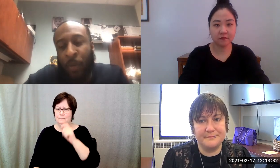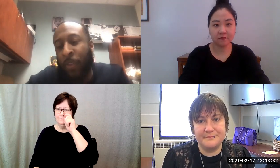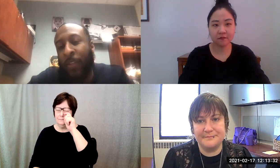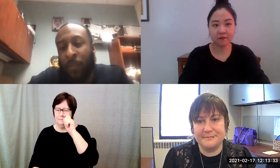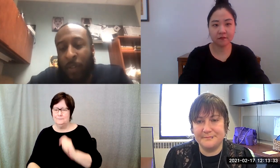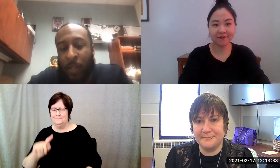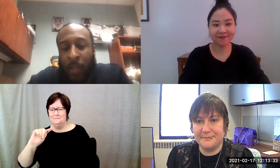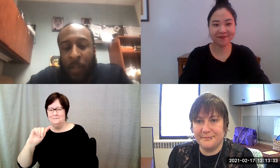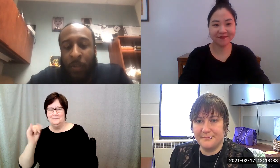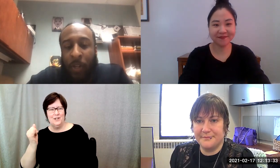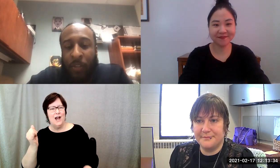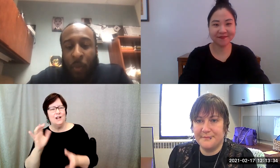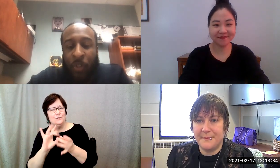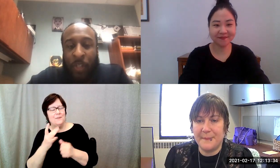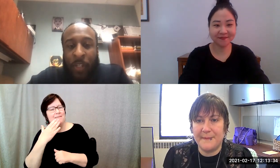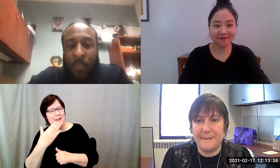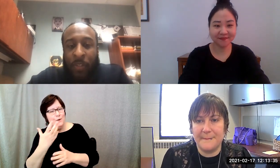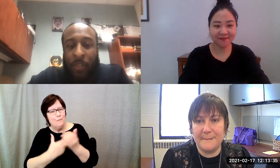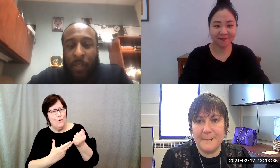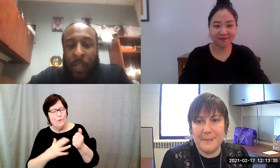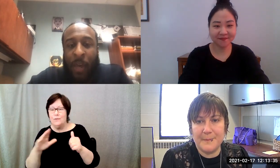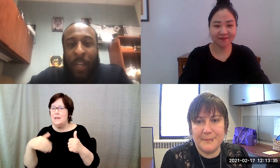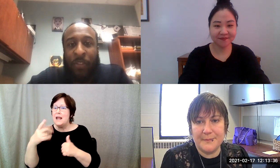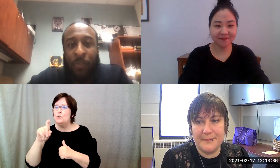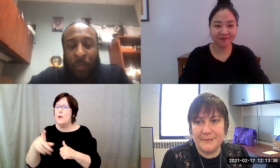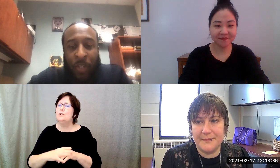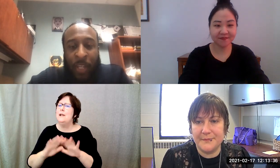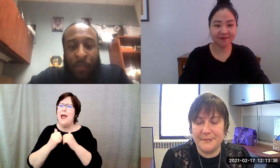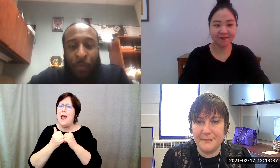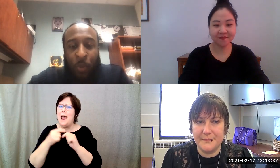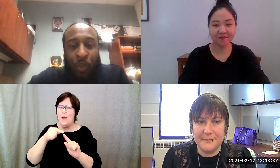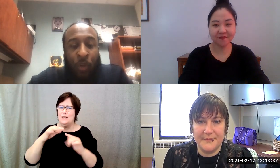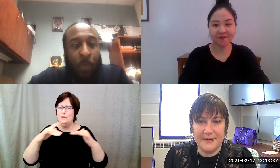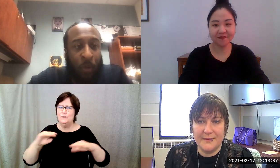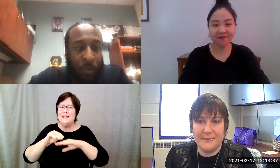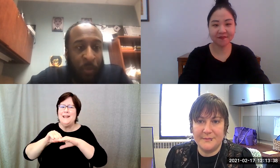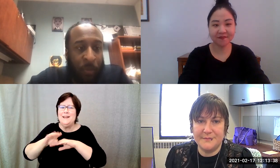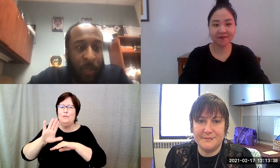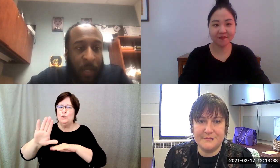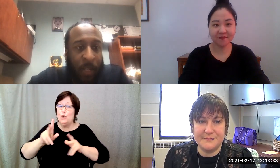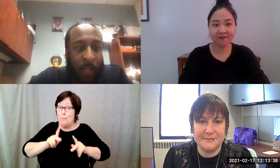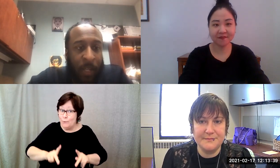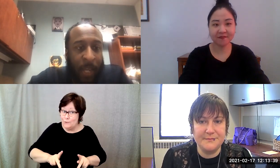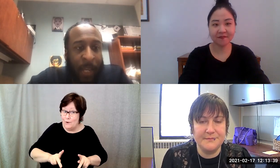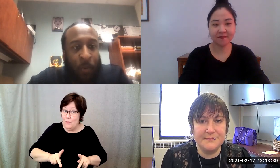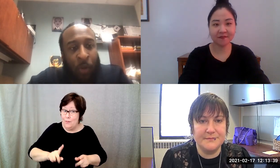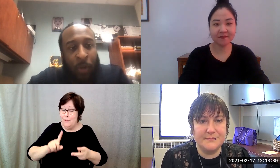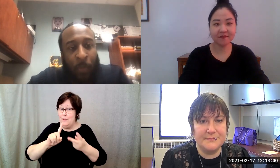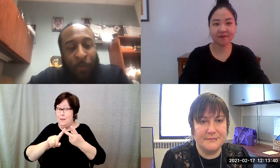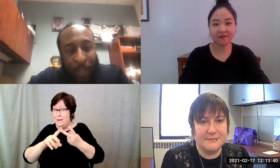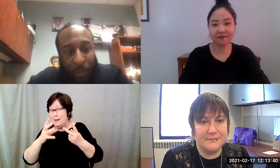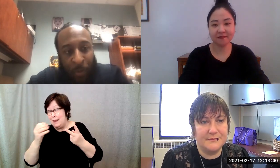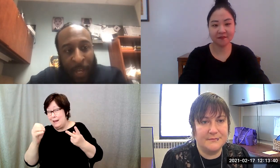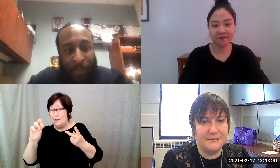Thank you both. So the next question is, how has diversity influenced your personal and